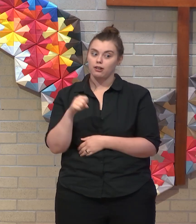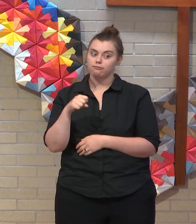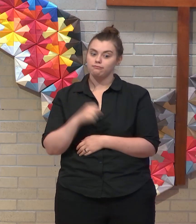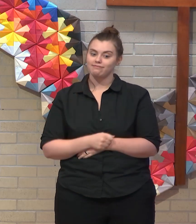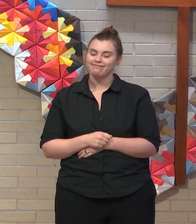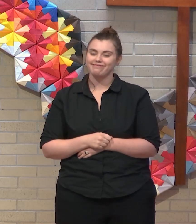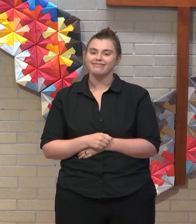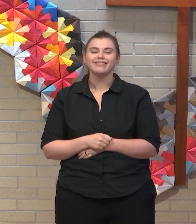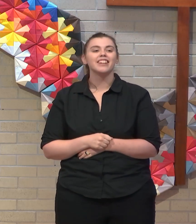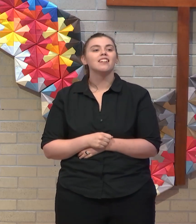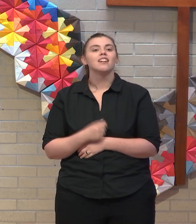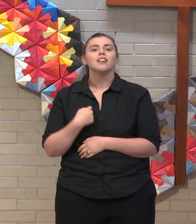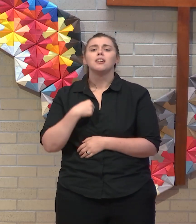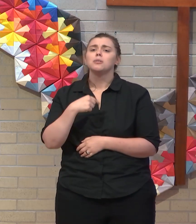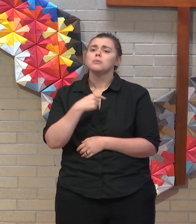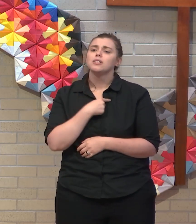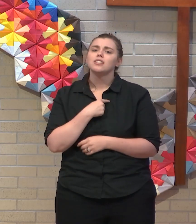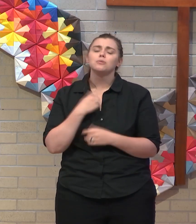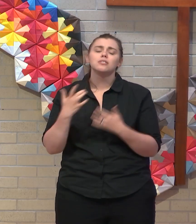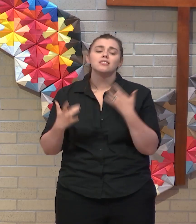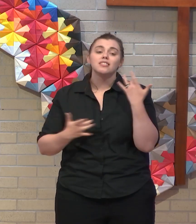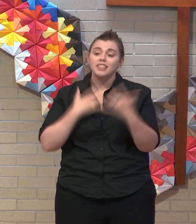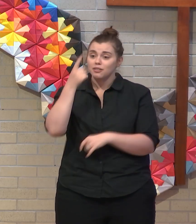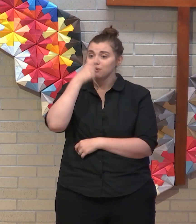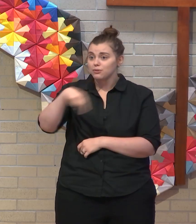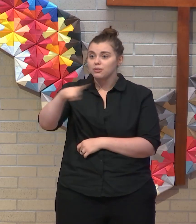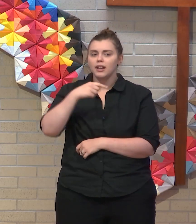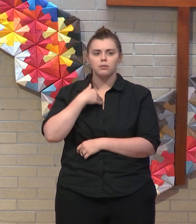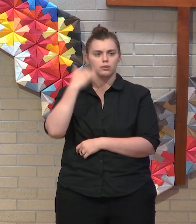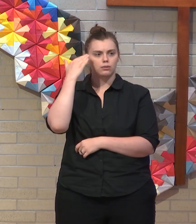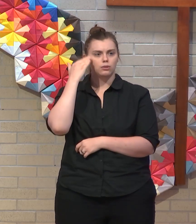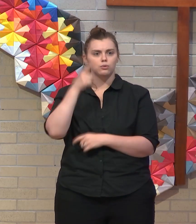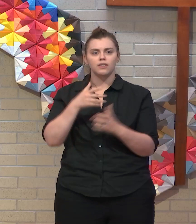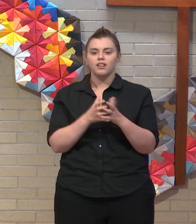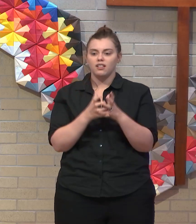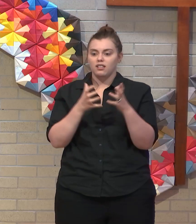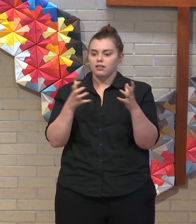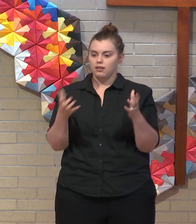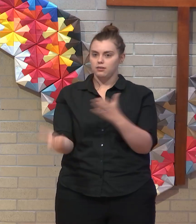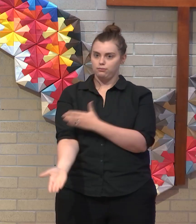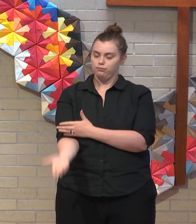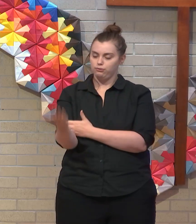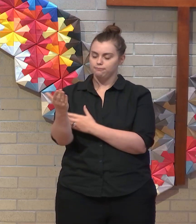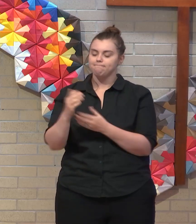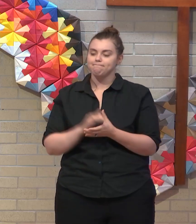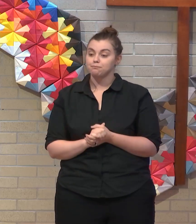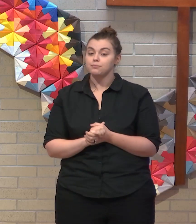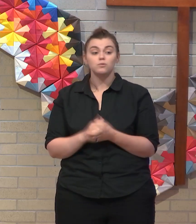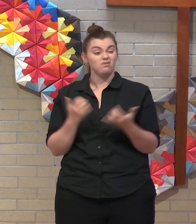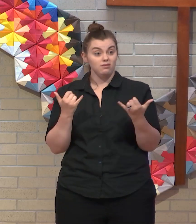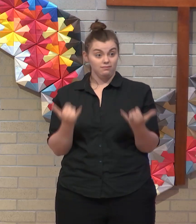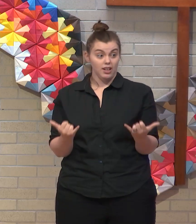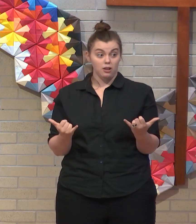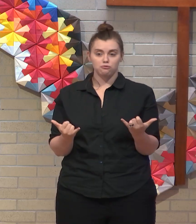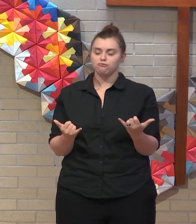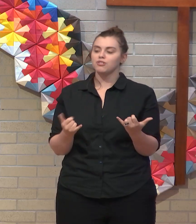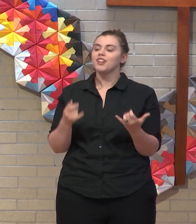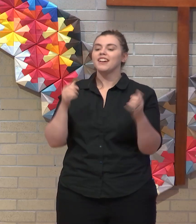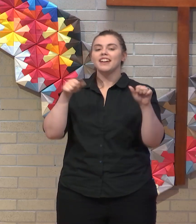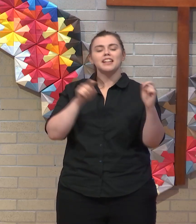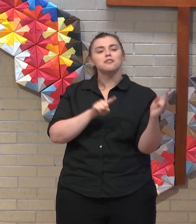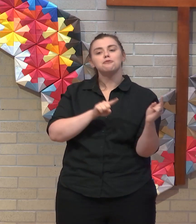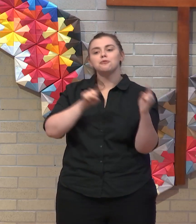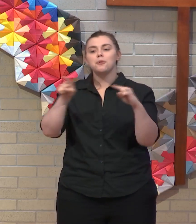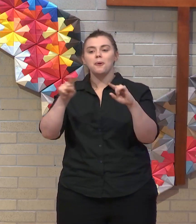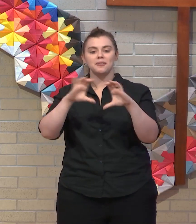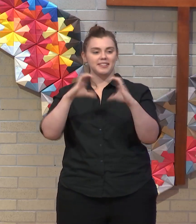Yeah. We are really excited for you, and we know that you have a lot to do this morning. So now is the time for you to return